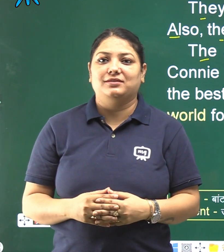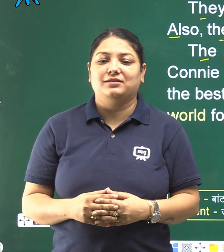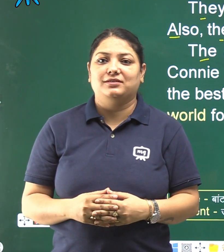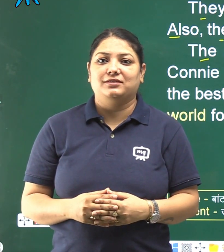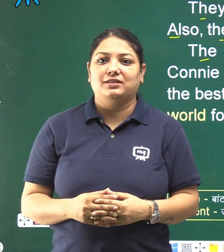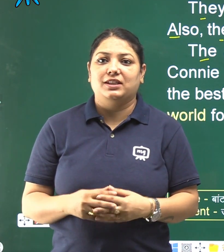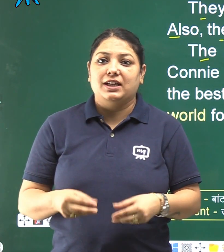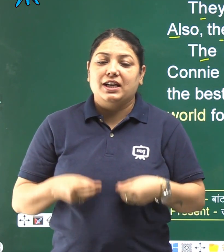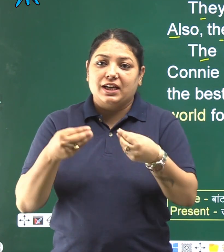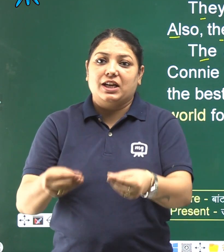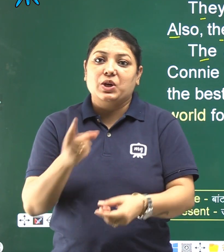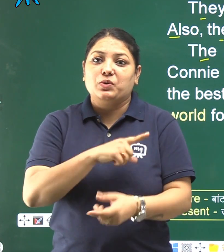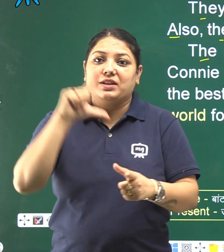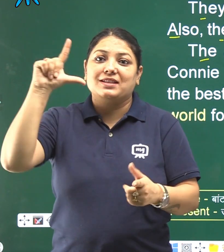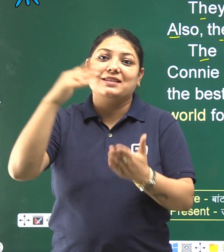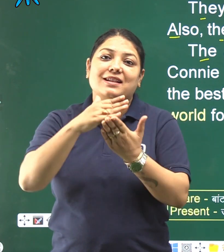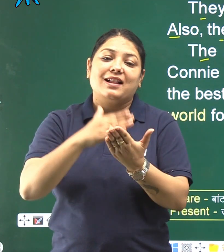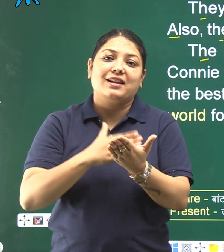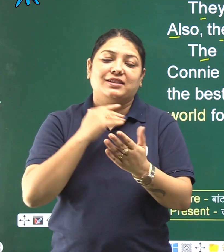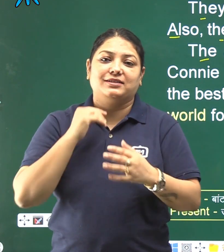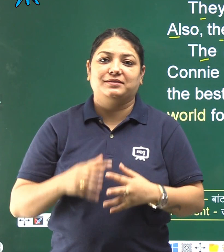gave this letter